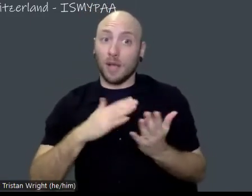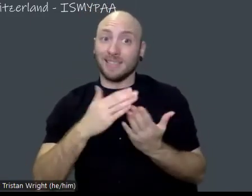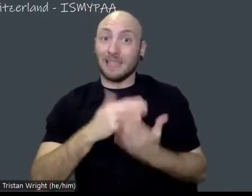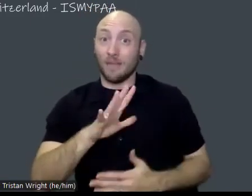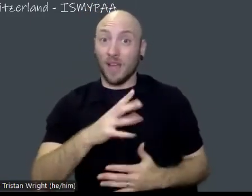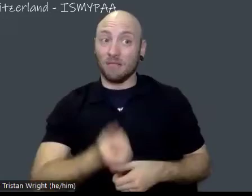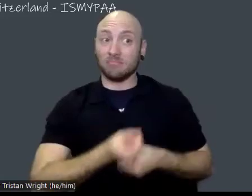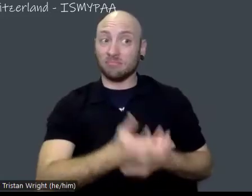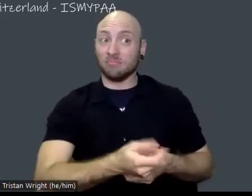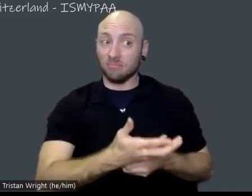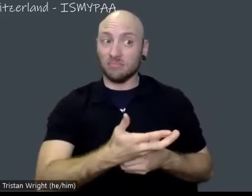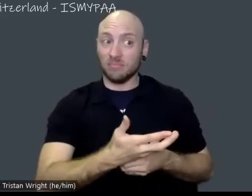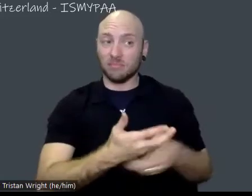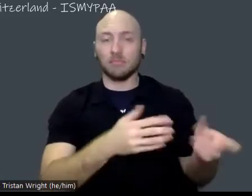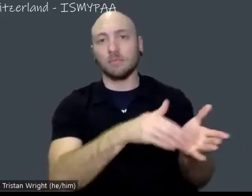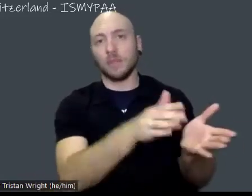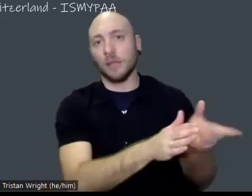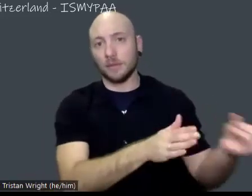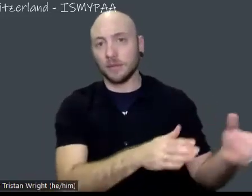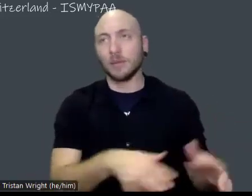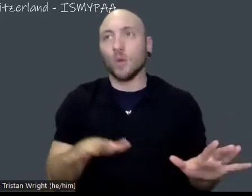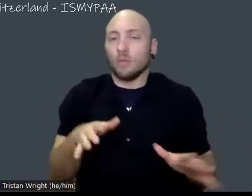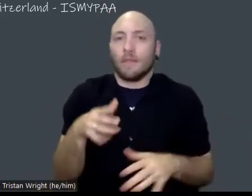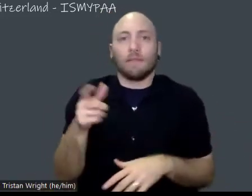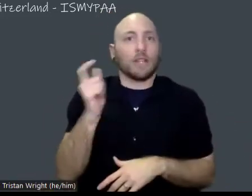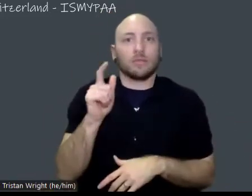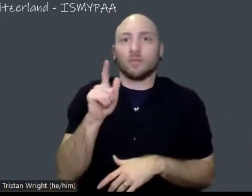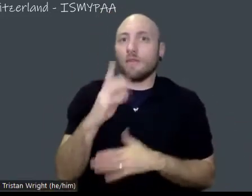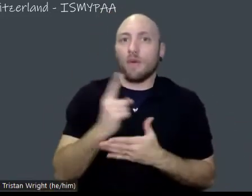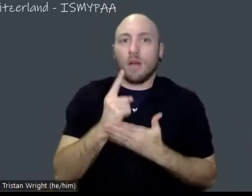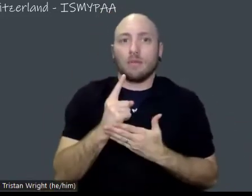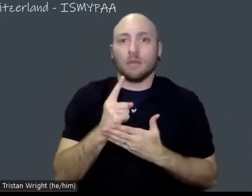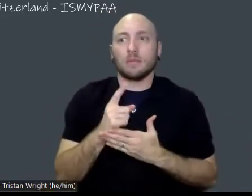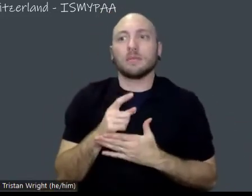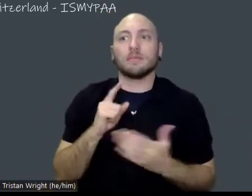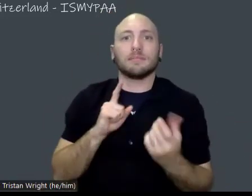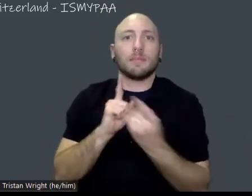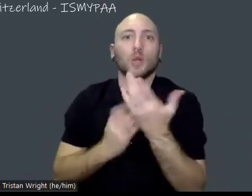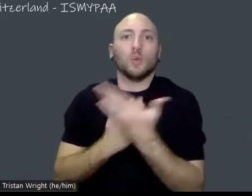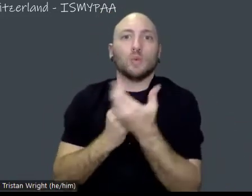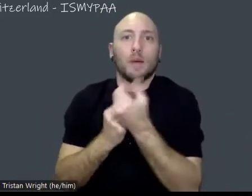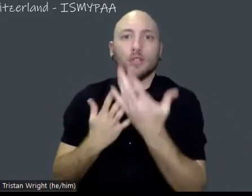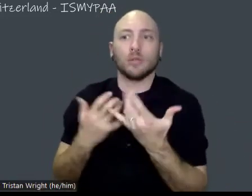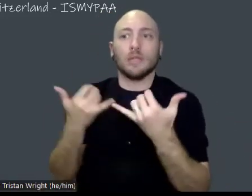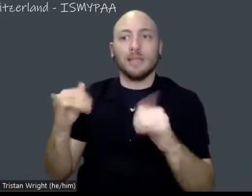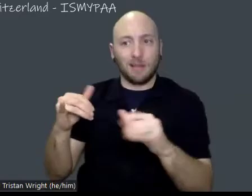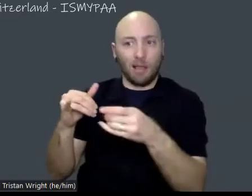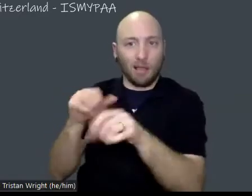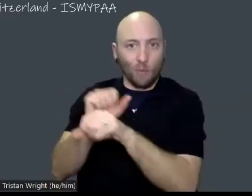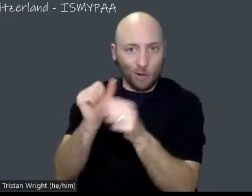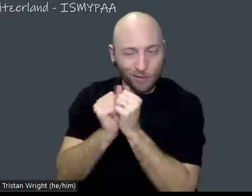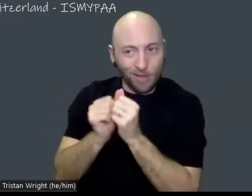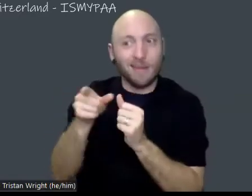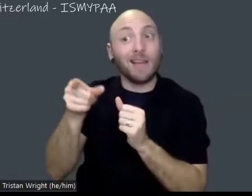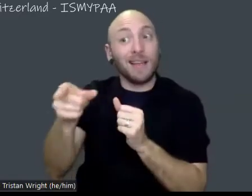another sponsor within 24 hours, which is still my sponsor, who has a sponsor.